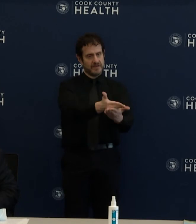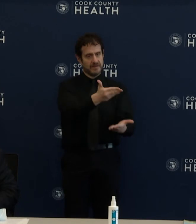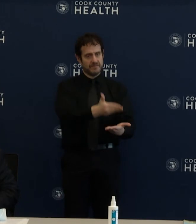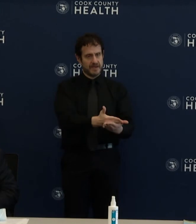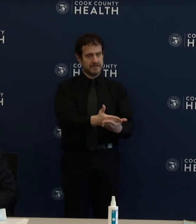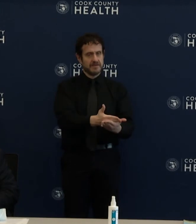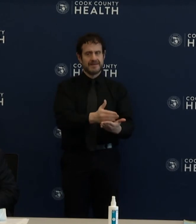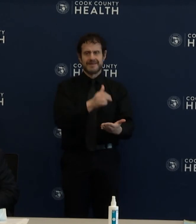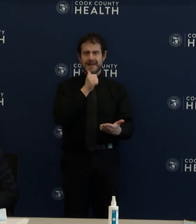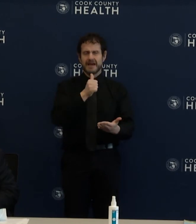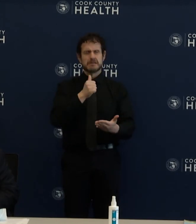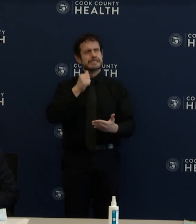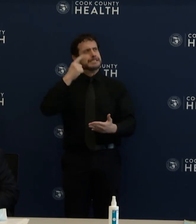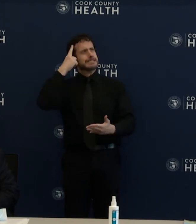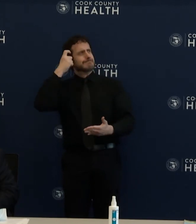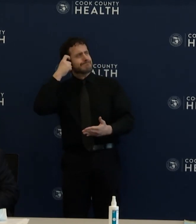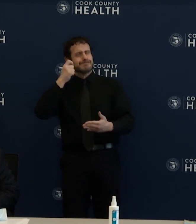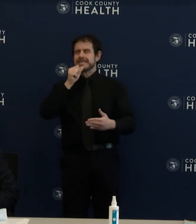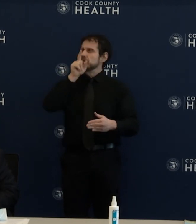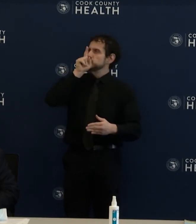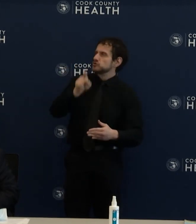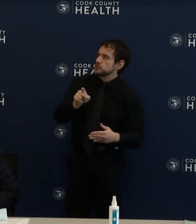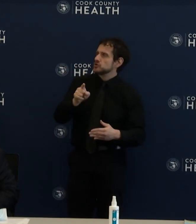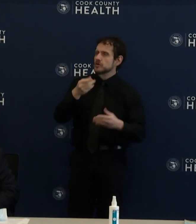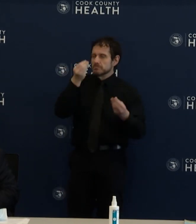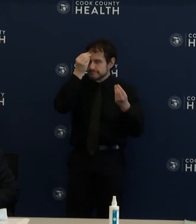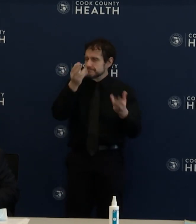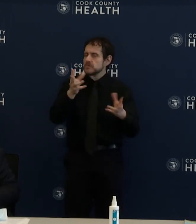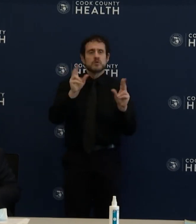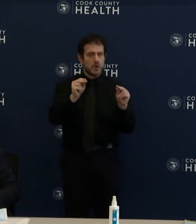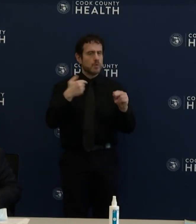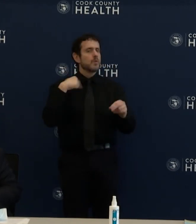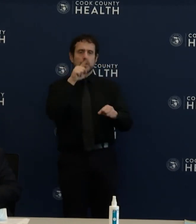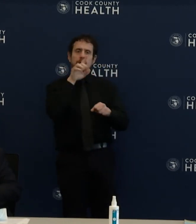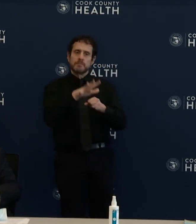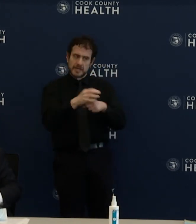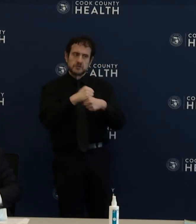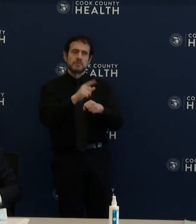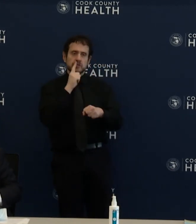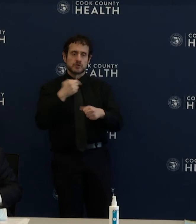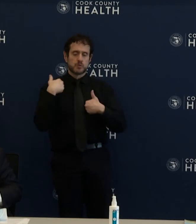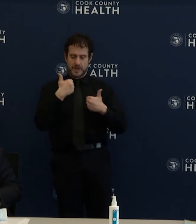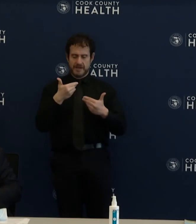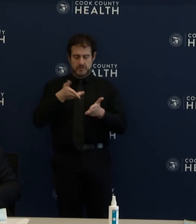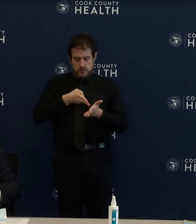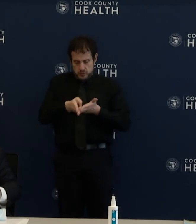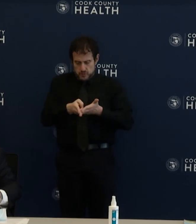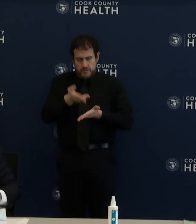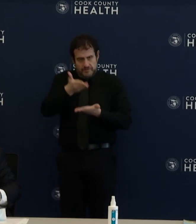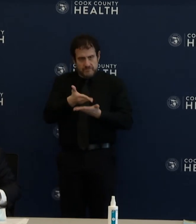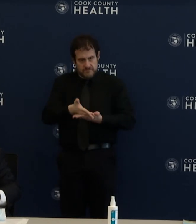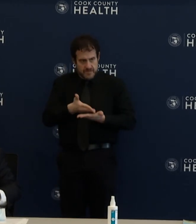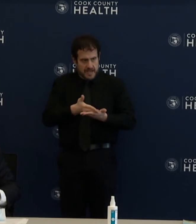will be very, very committed to ensuring that we reach out to every group that has an